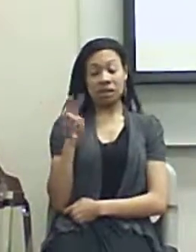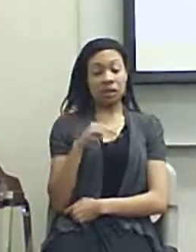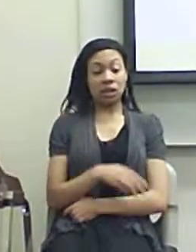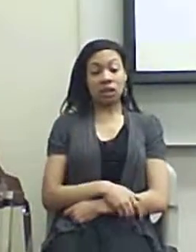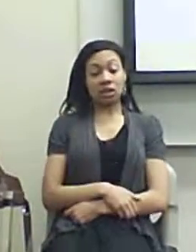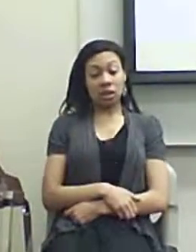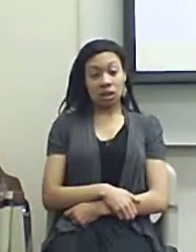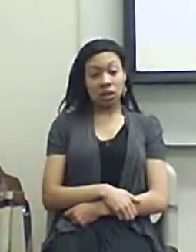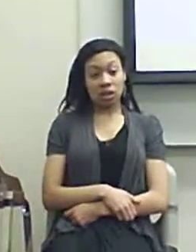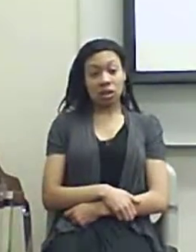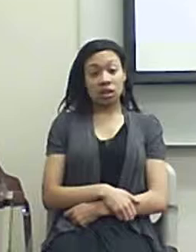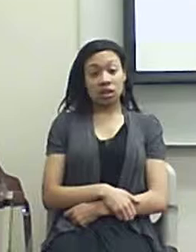and I'm